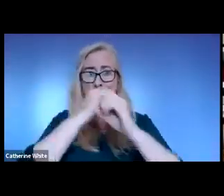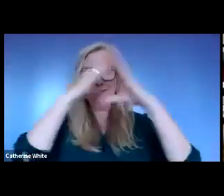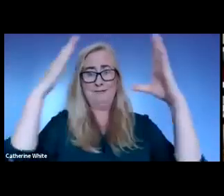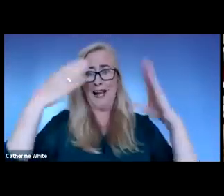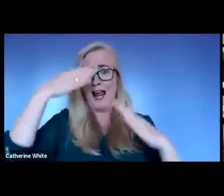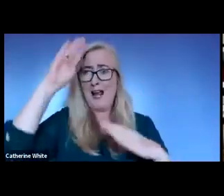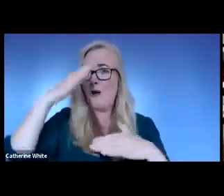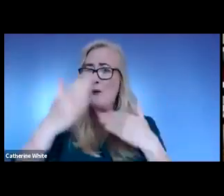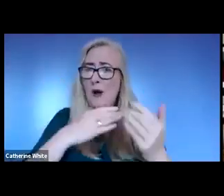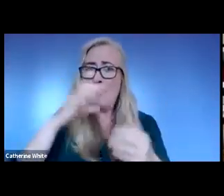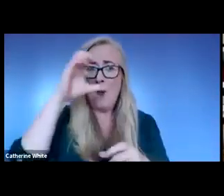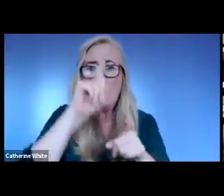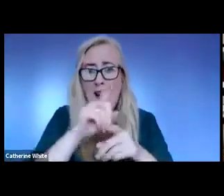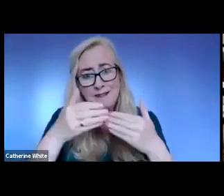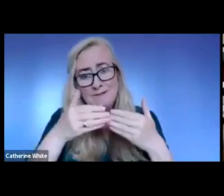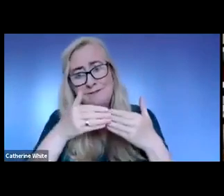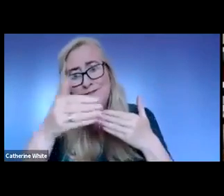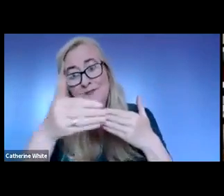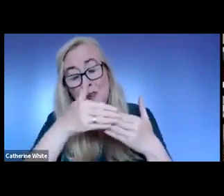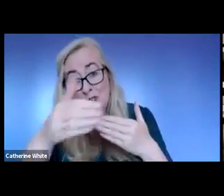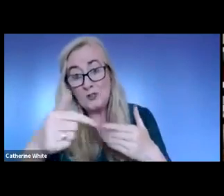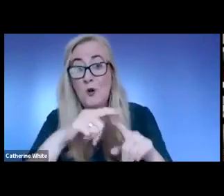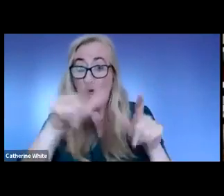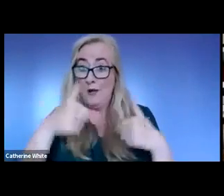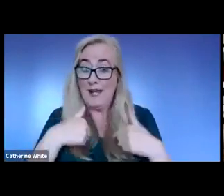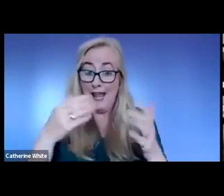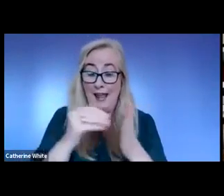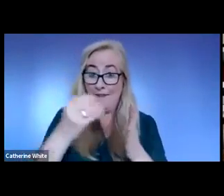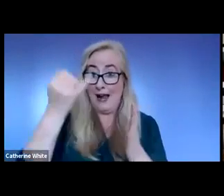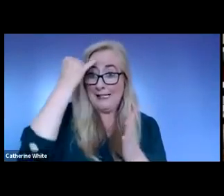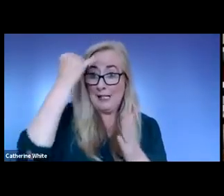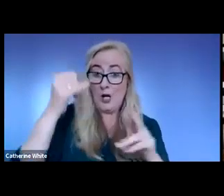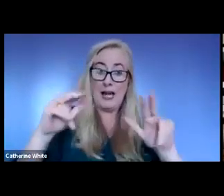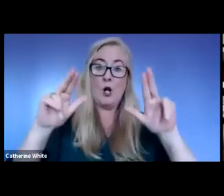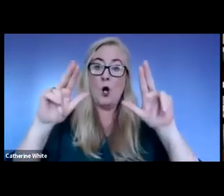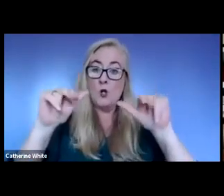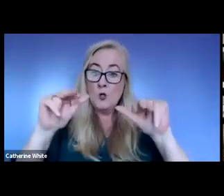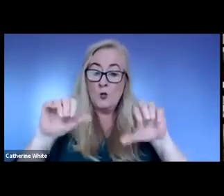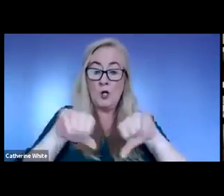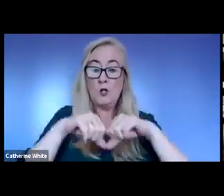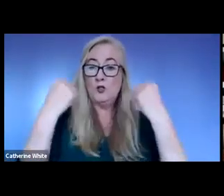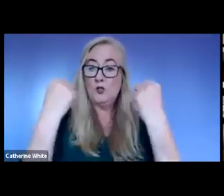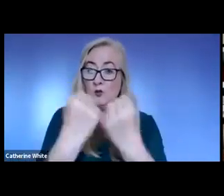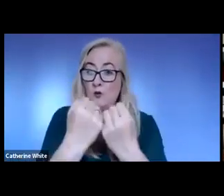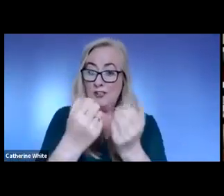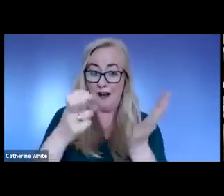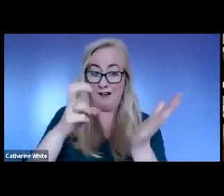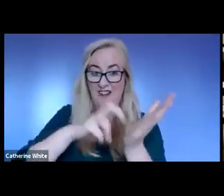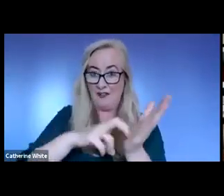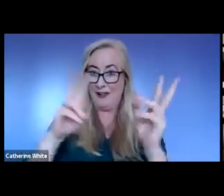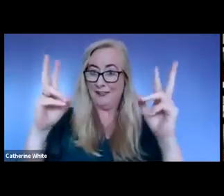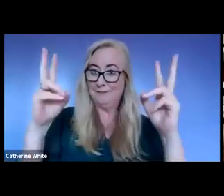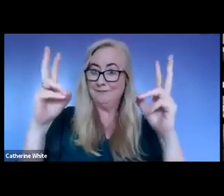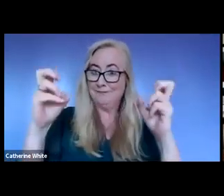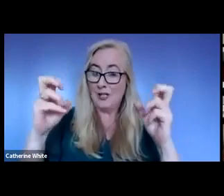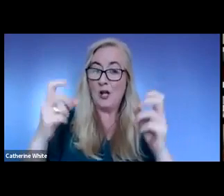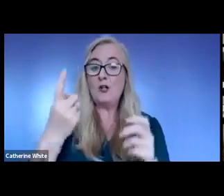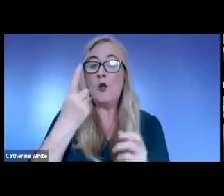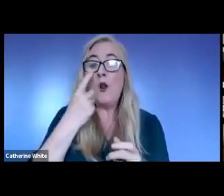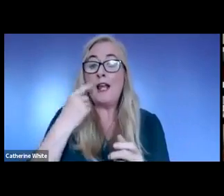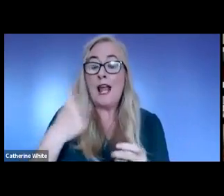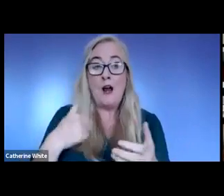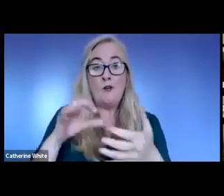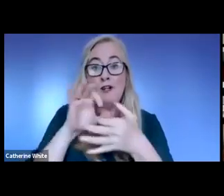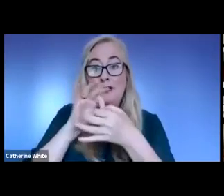look like, you know, we would put forward this idea of a new social contract. So looking at our relationship to